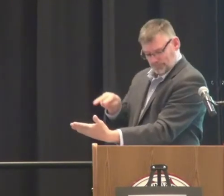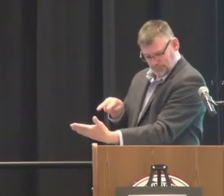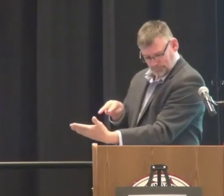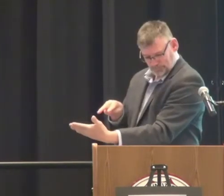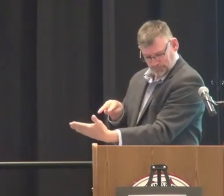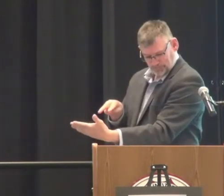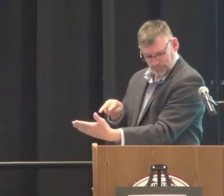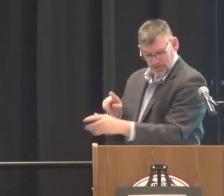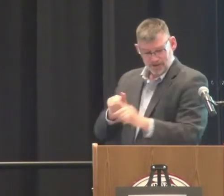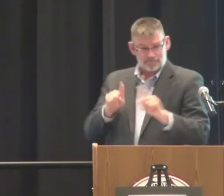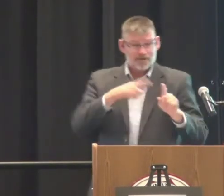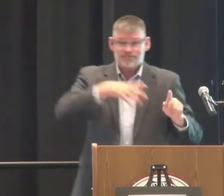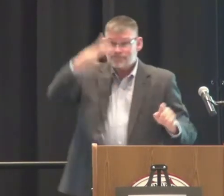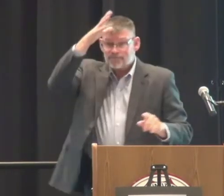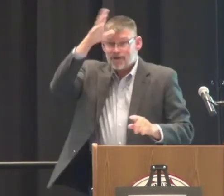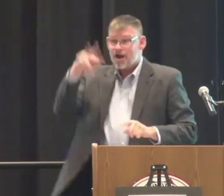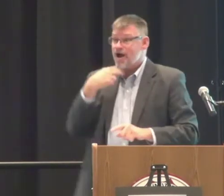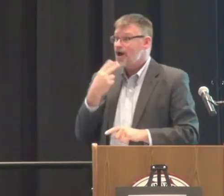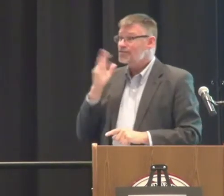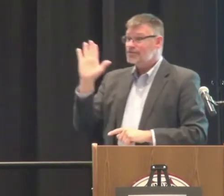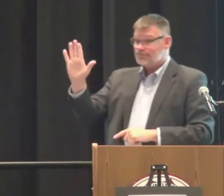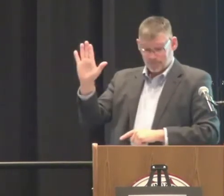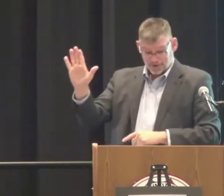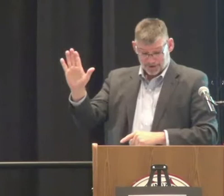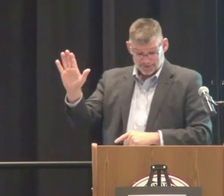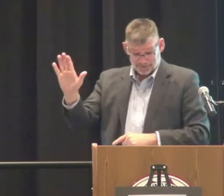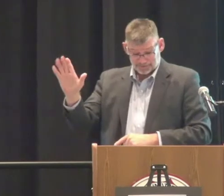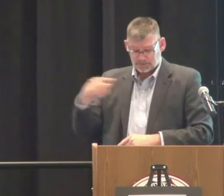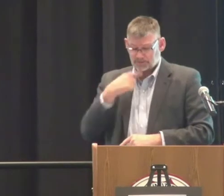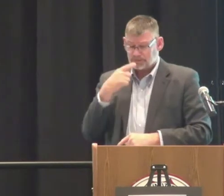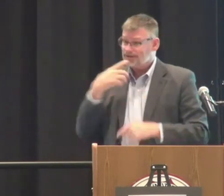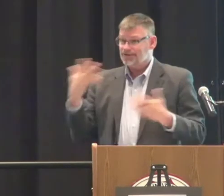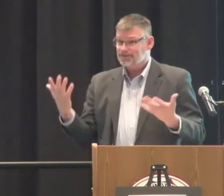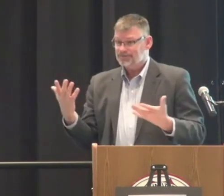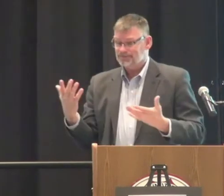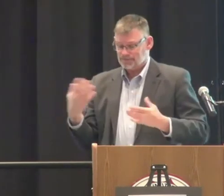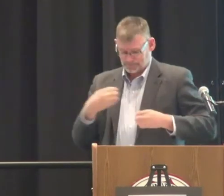says, it is in my own heart